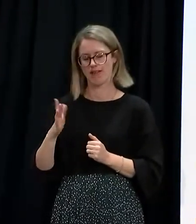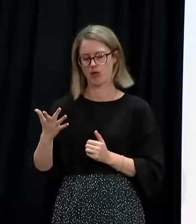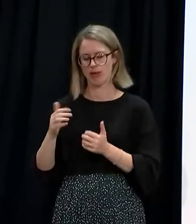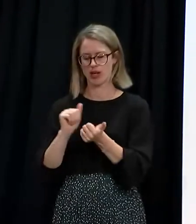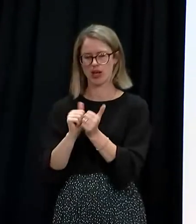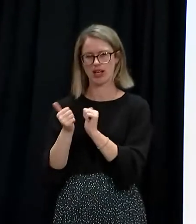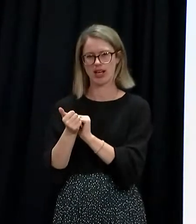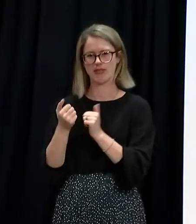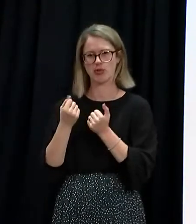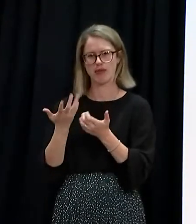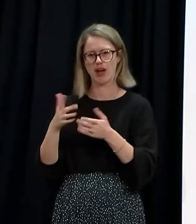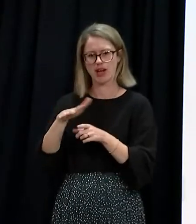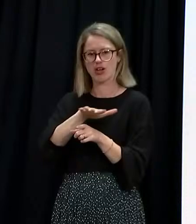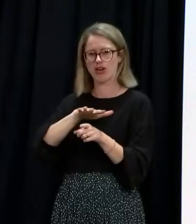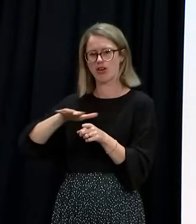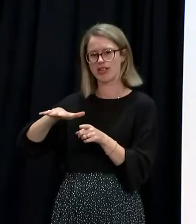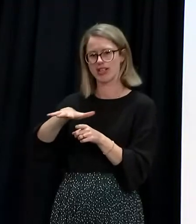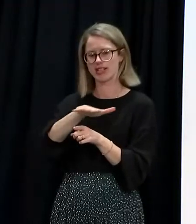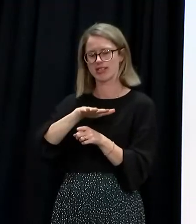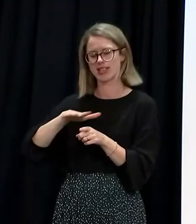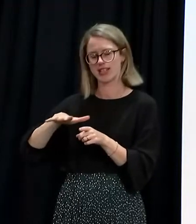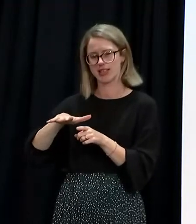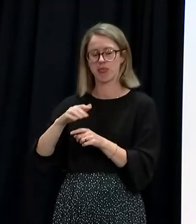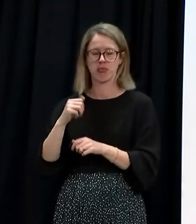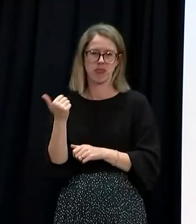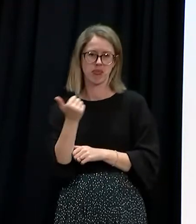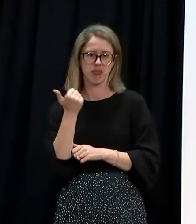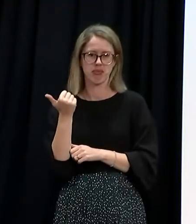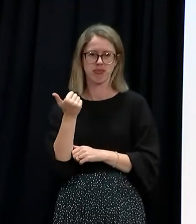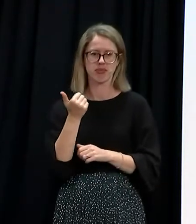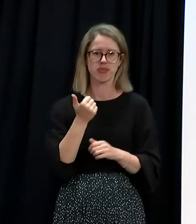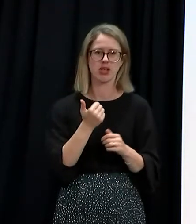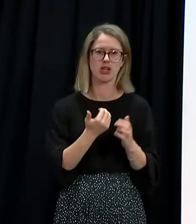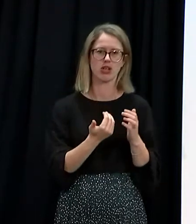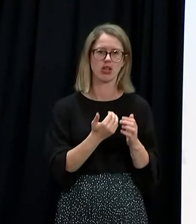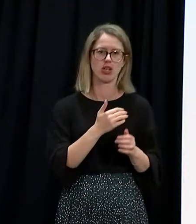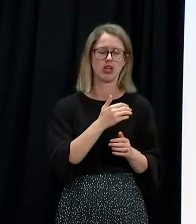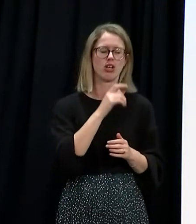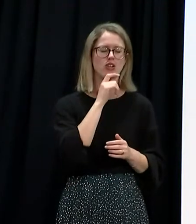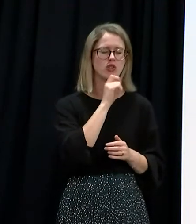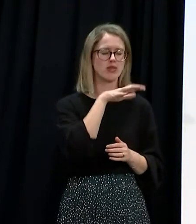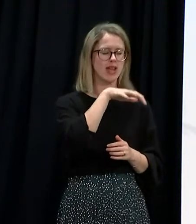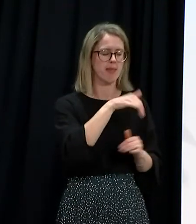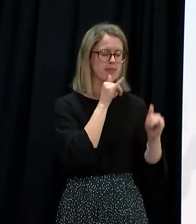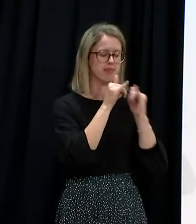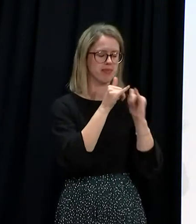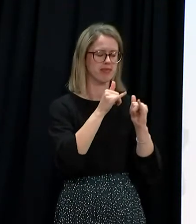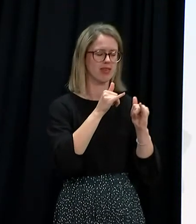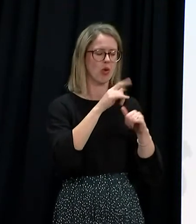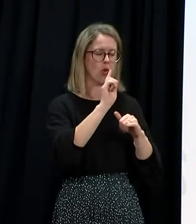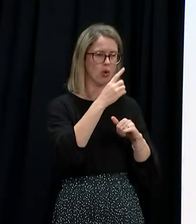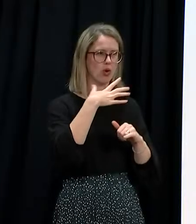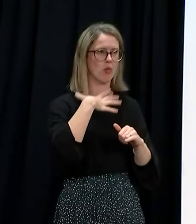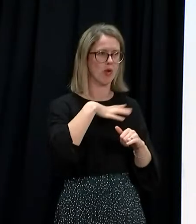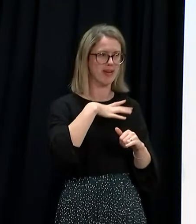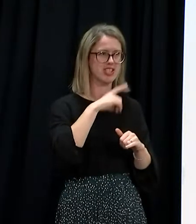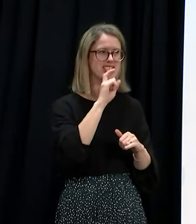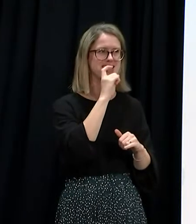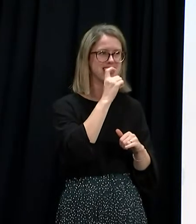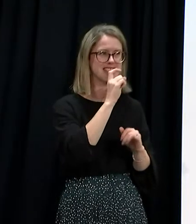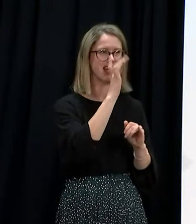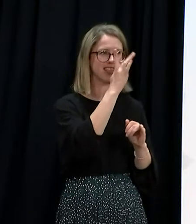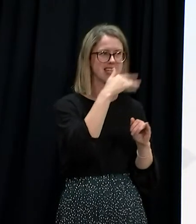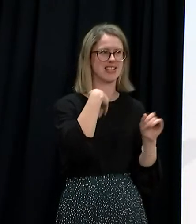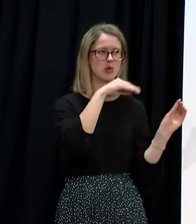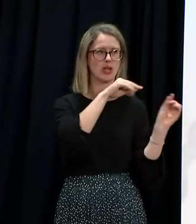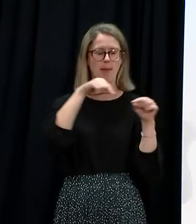there's a bit of context that I just need to give you. So Sure. News Hub has interviewed an Auckland woman who was a fully qualified dentist in India but needs to sit an exam here